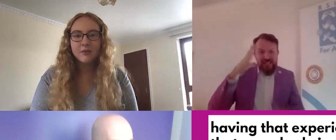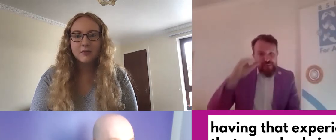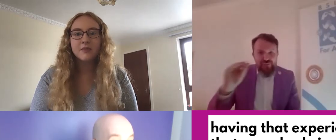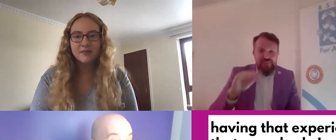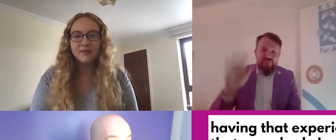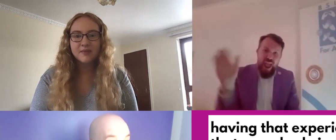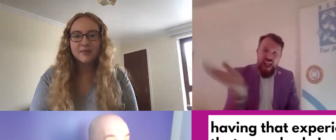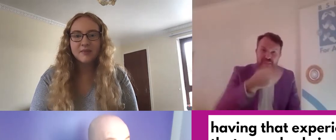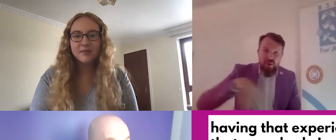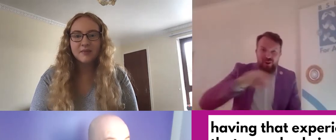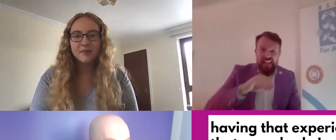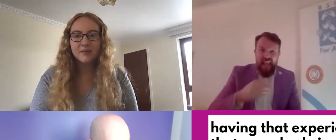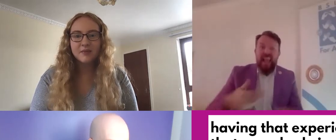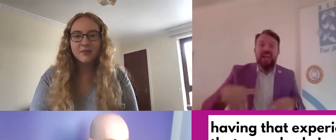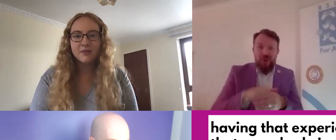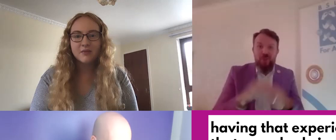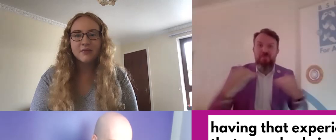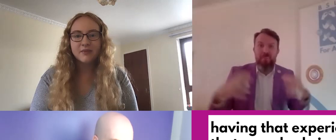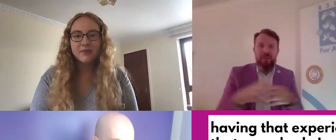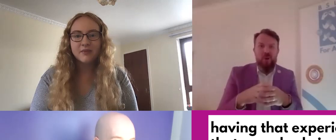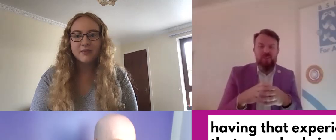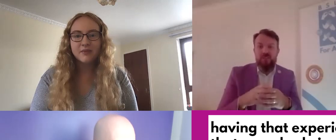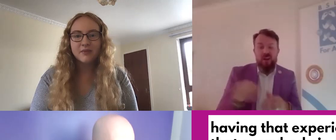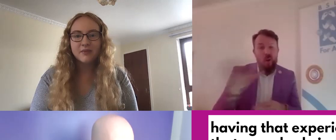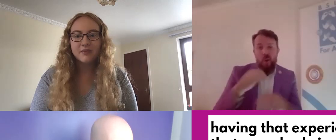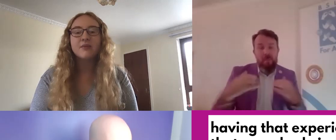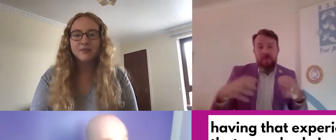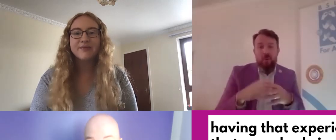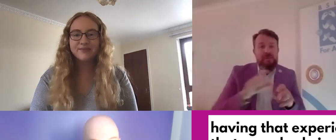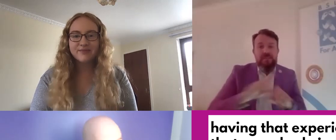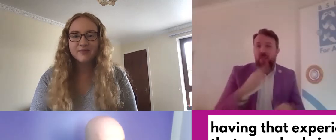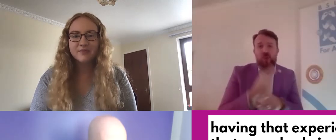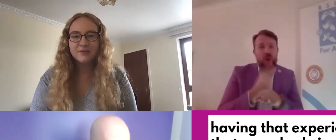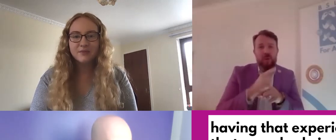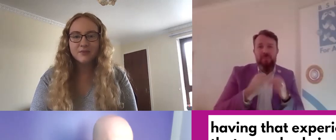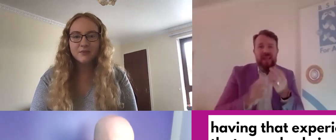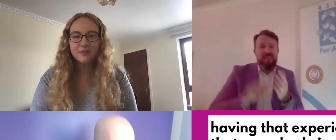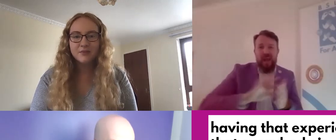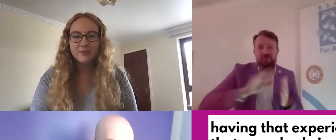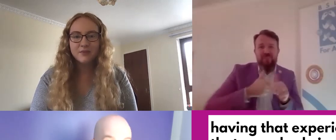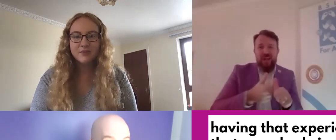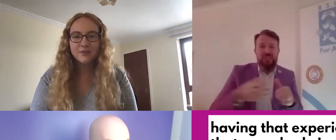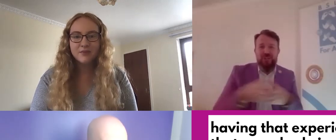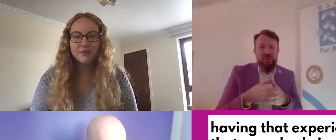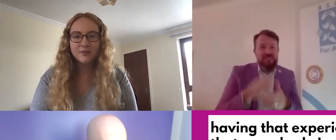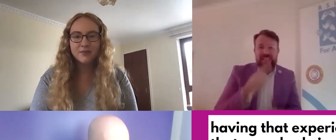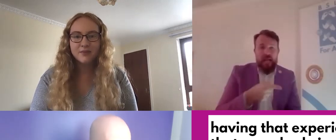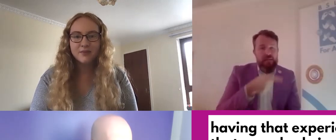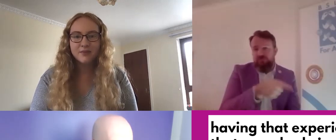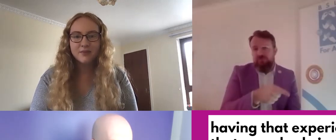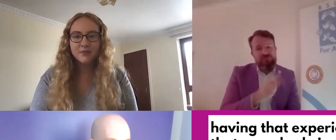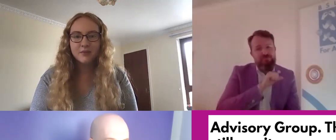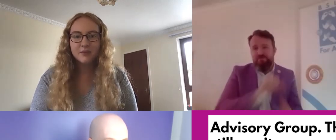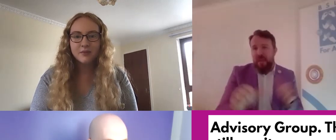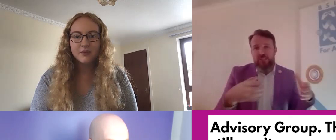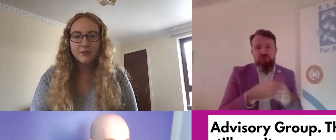there and having that experience, that everybody is involved, including the public bodies, because they're still talking about